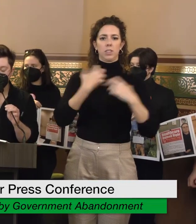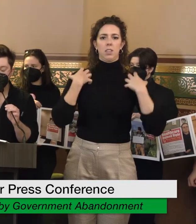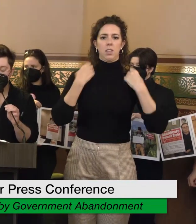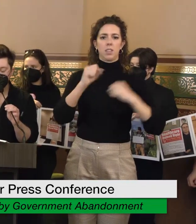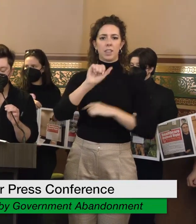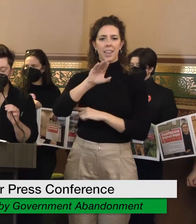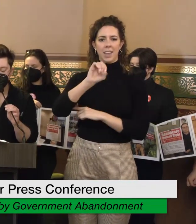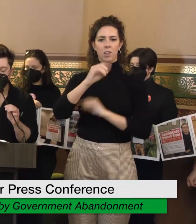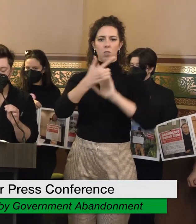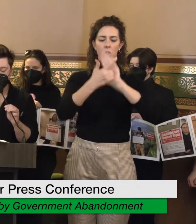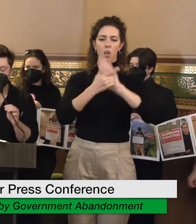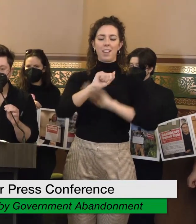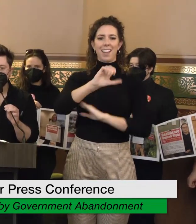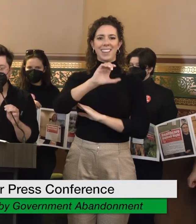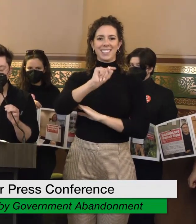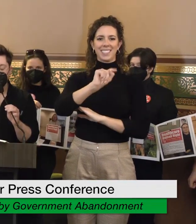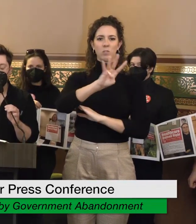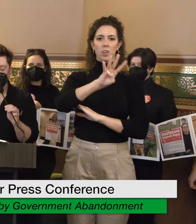Act 48.